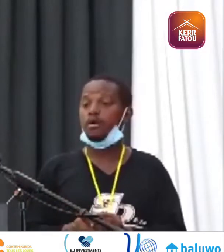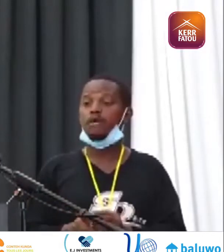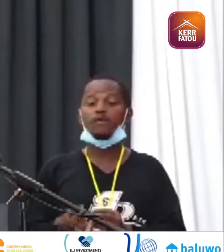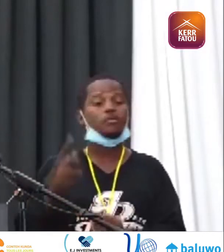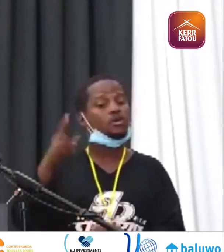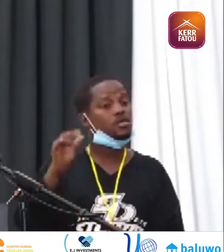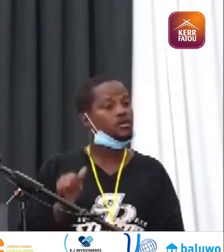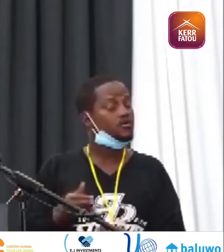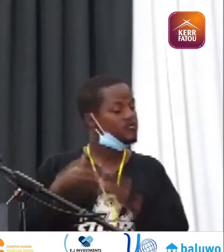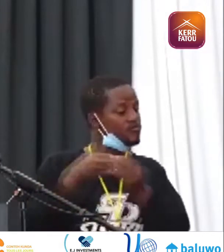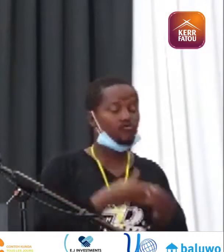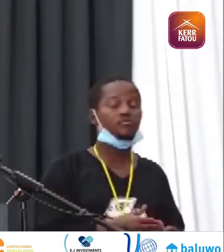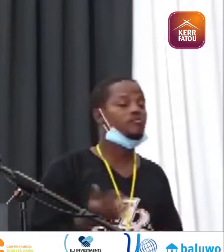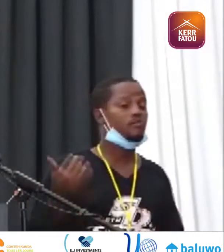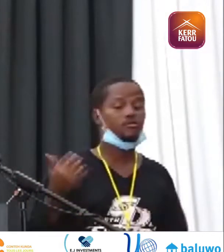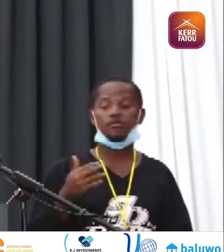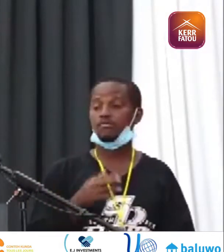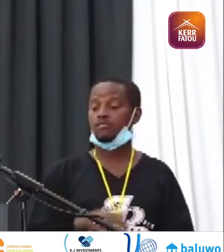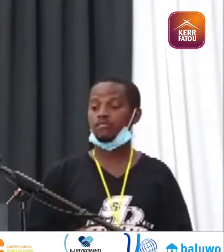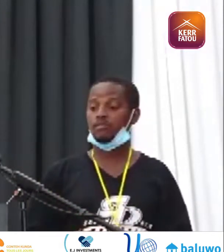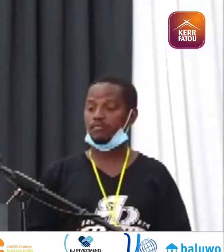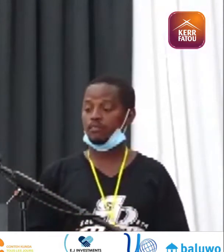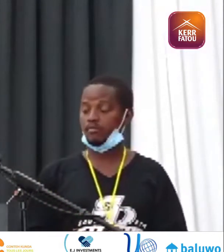of disengagement?